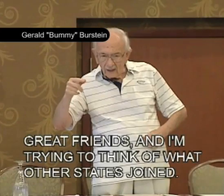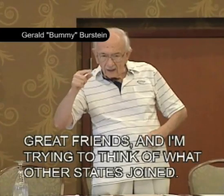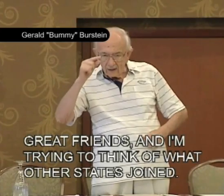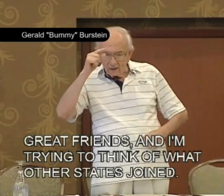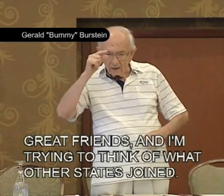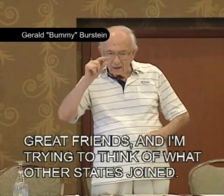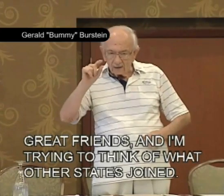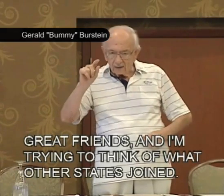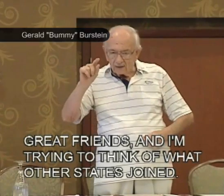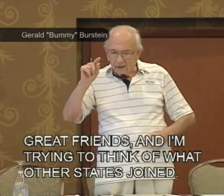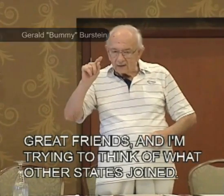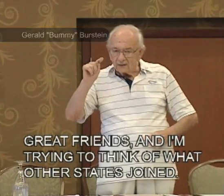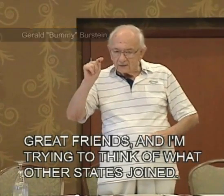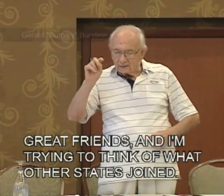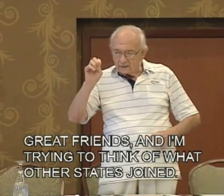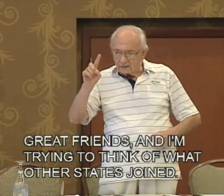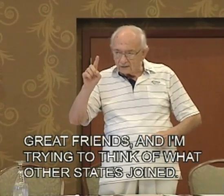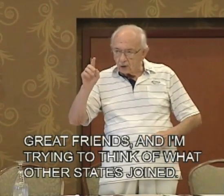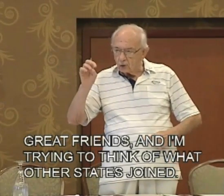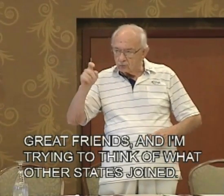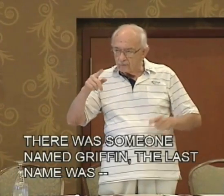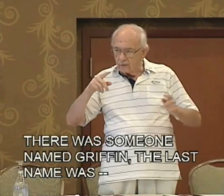joined there was someone named Griffin the last name was